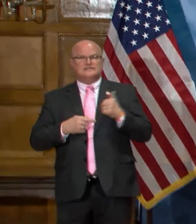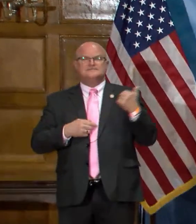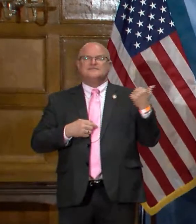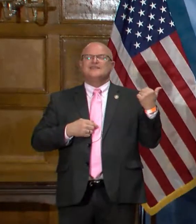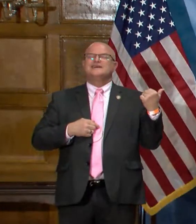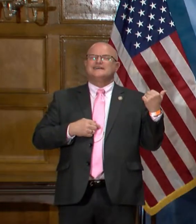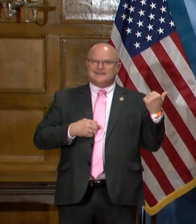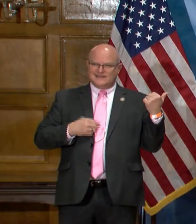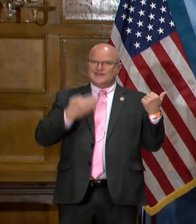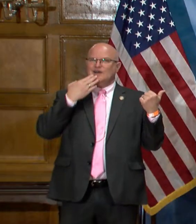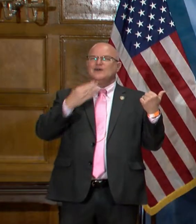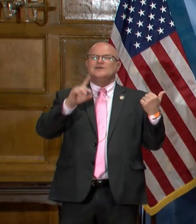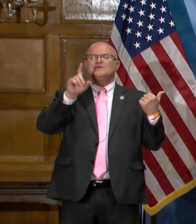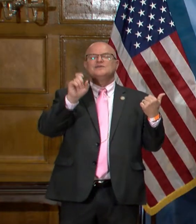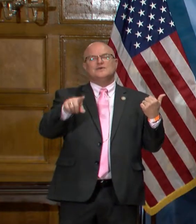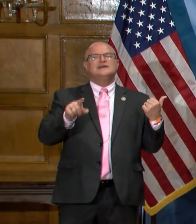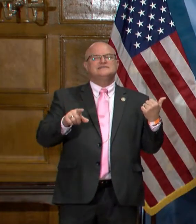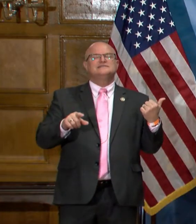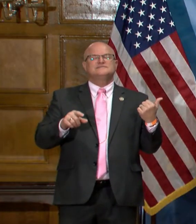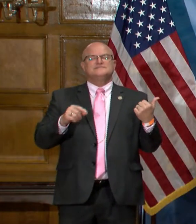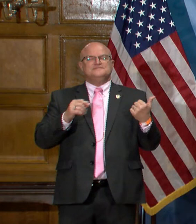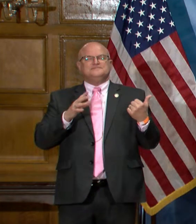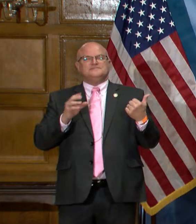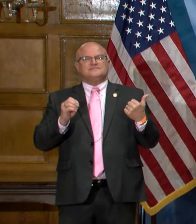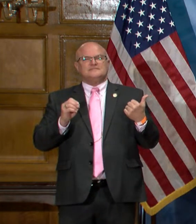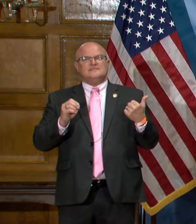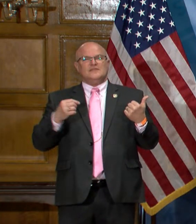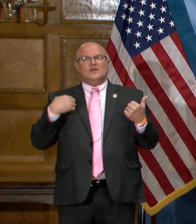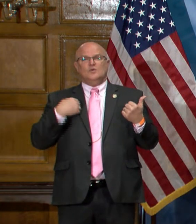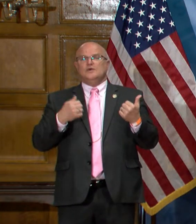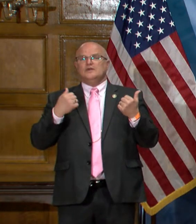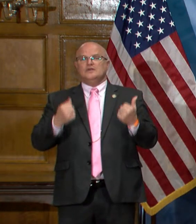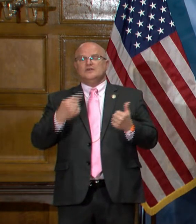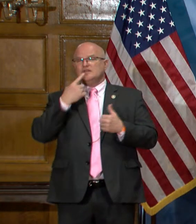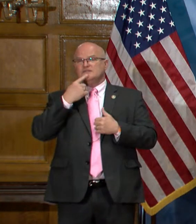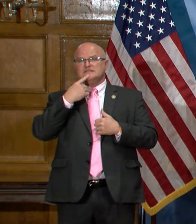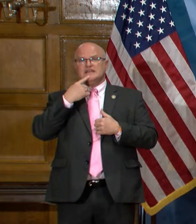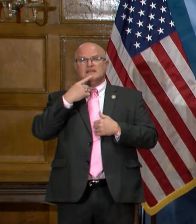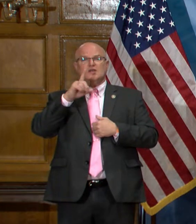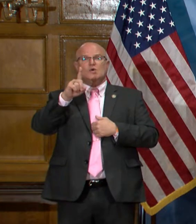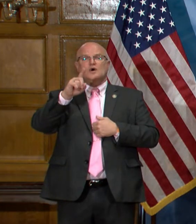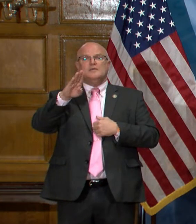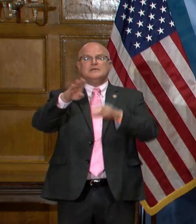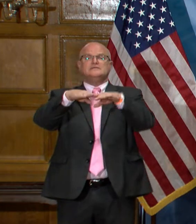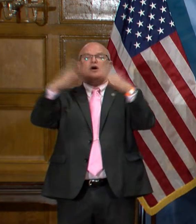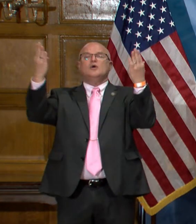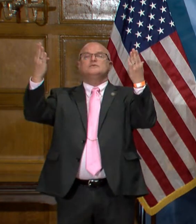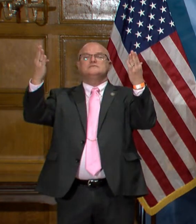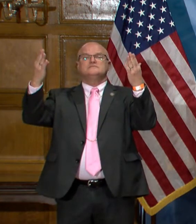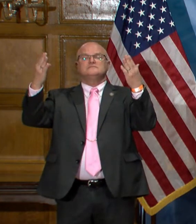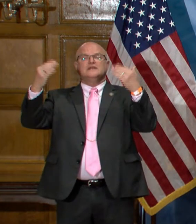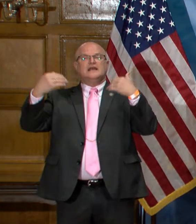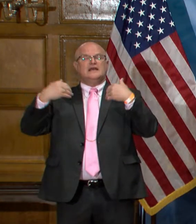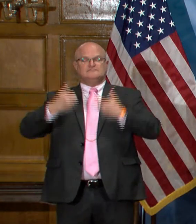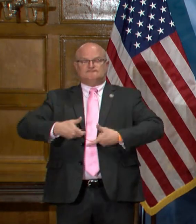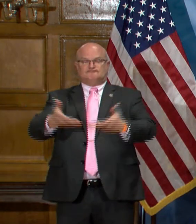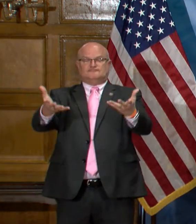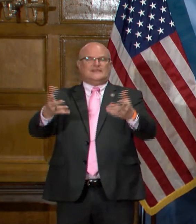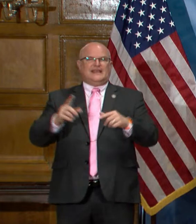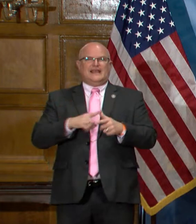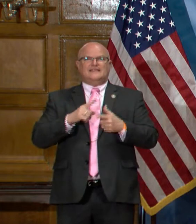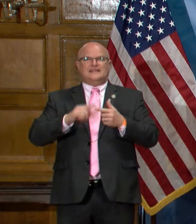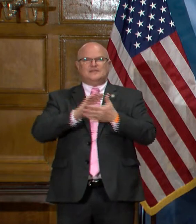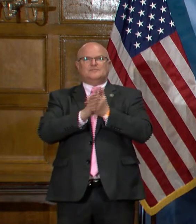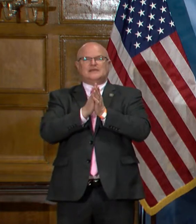That's a very good question, and we could have just put all of 1B and have at it, and then